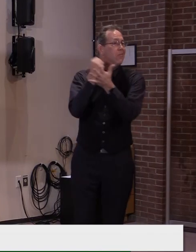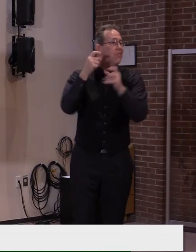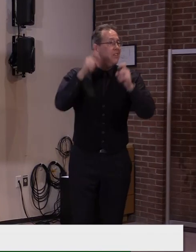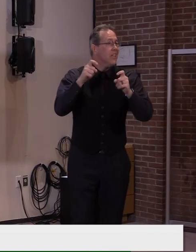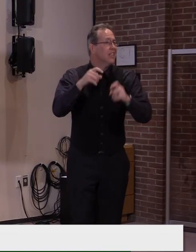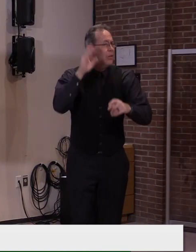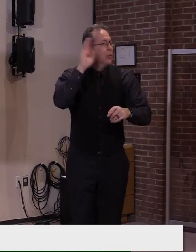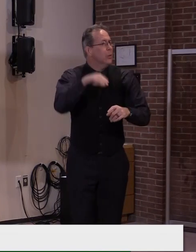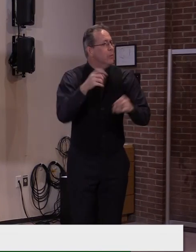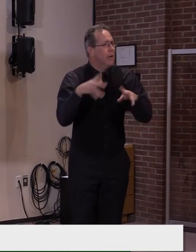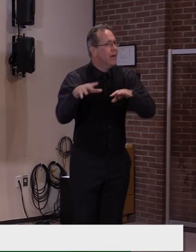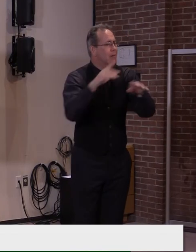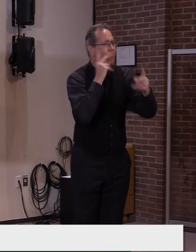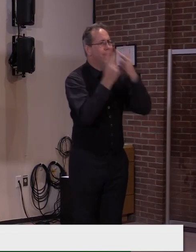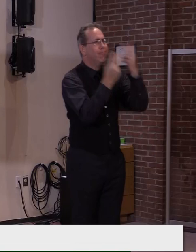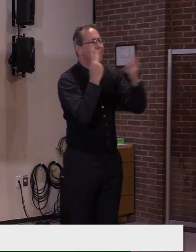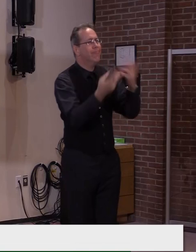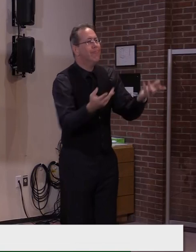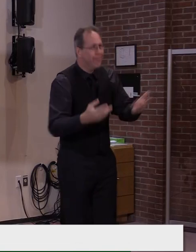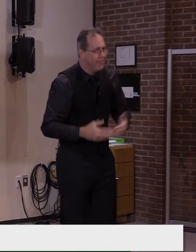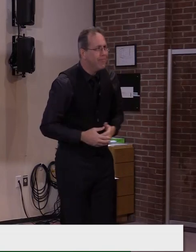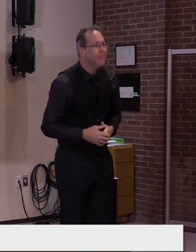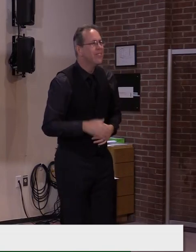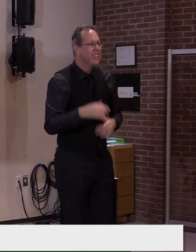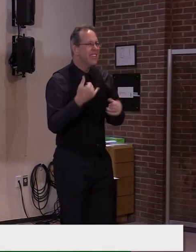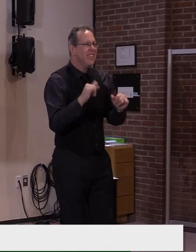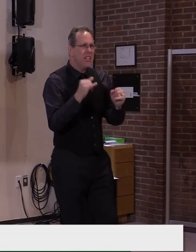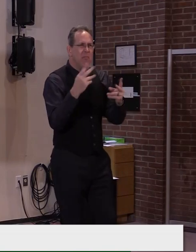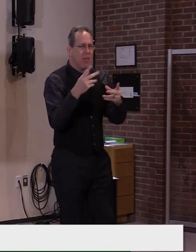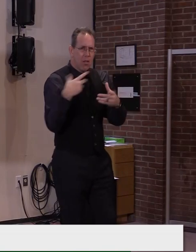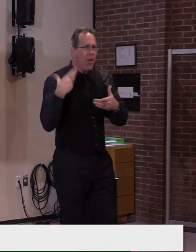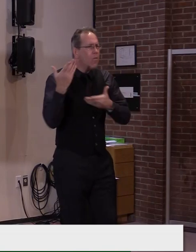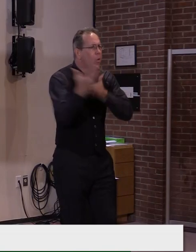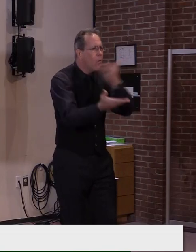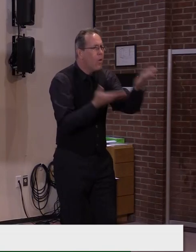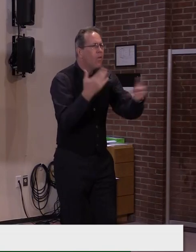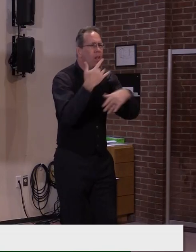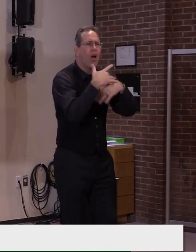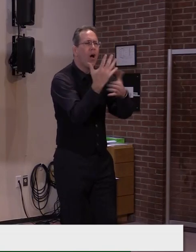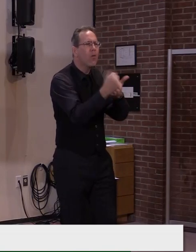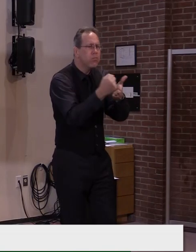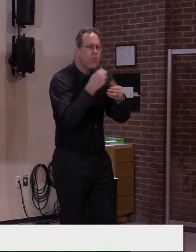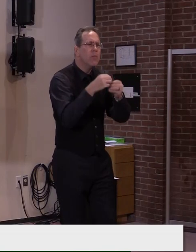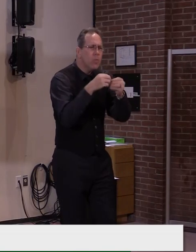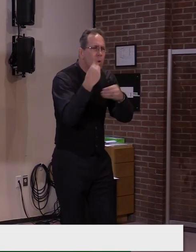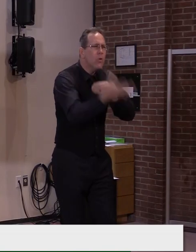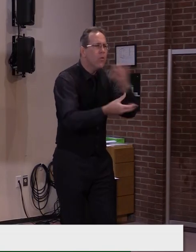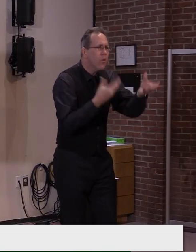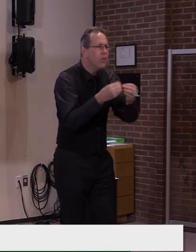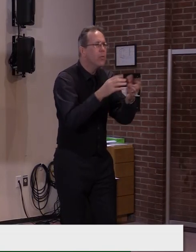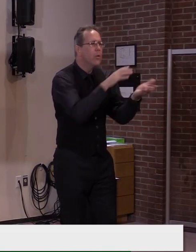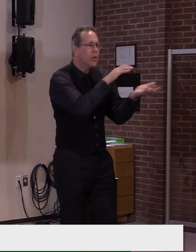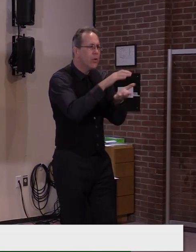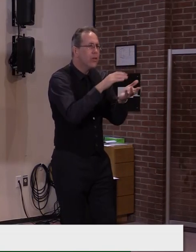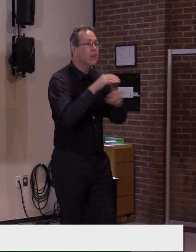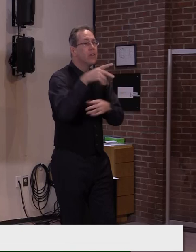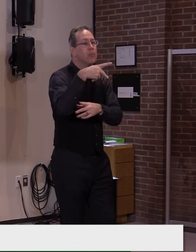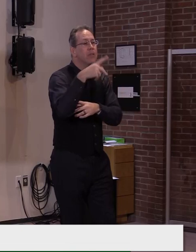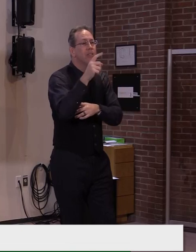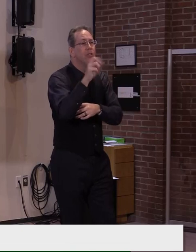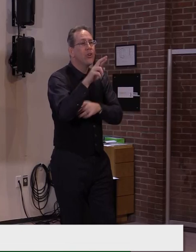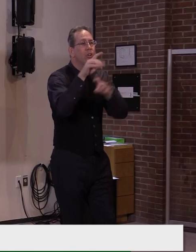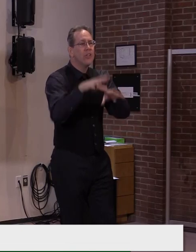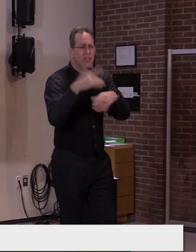which includes PCR tests. Just yesterday, the health department either added more appointments to or increased the